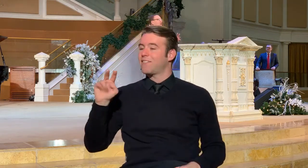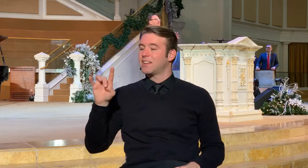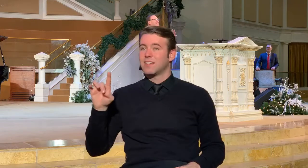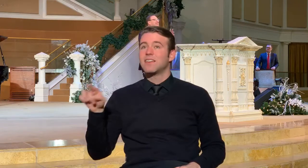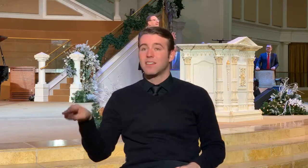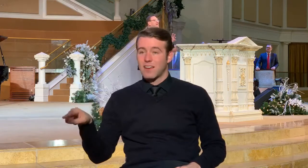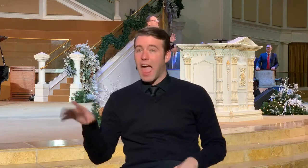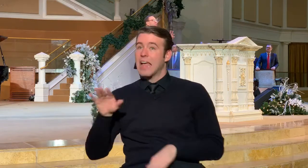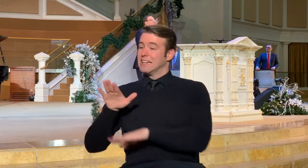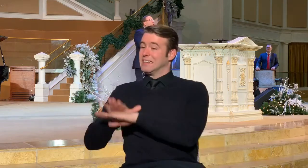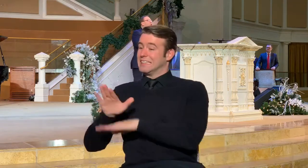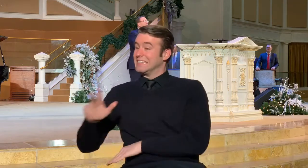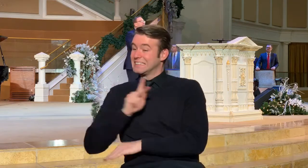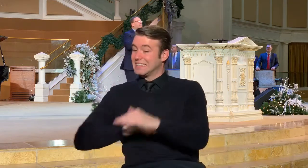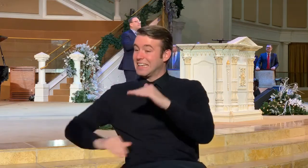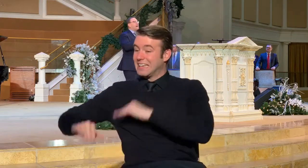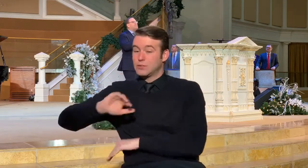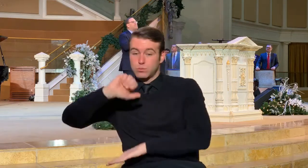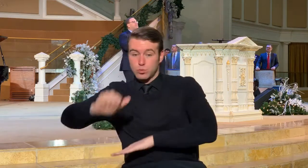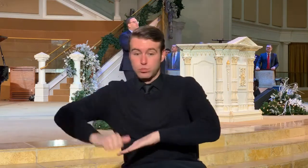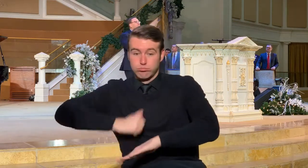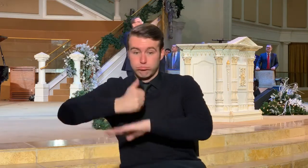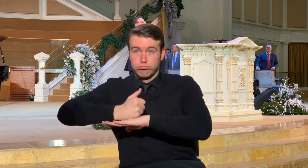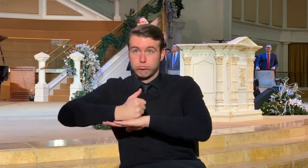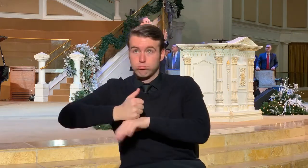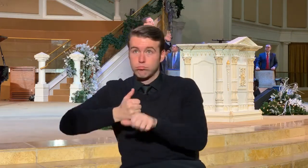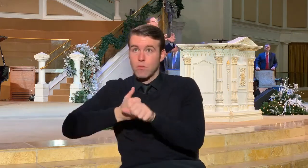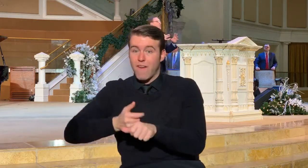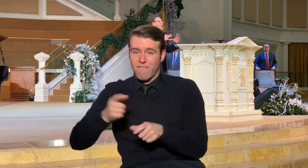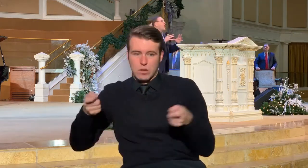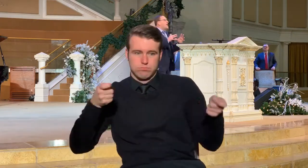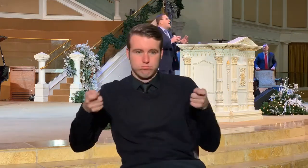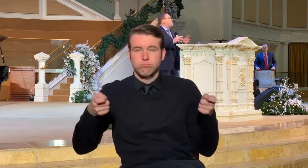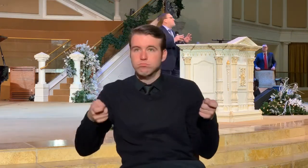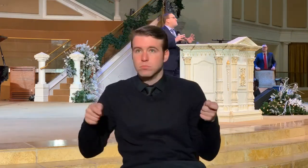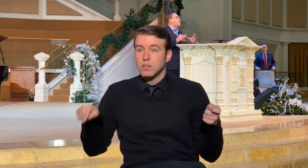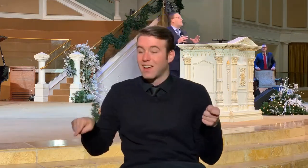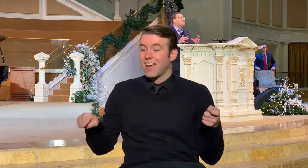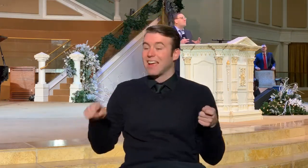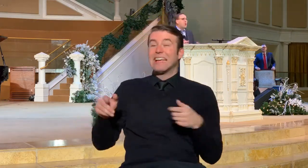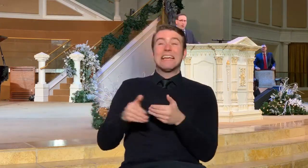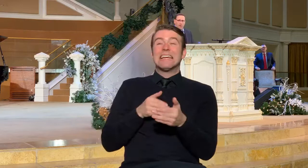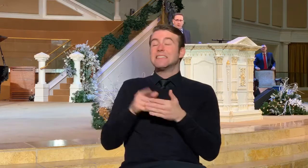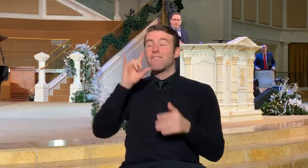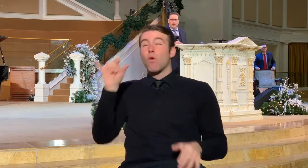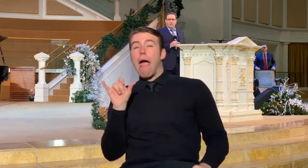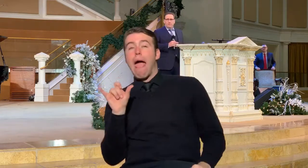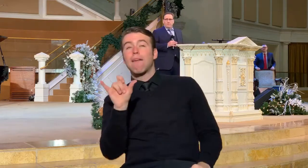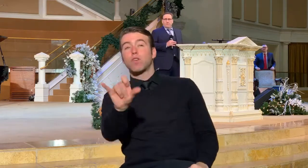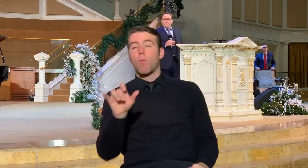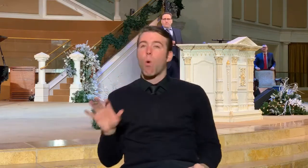And upon his kingdom to order it, establish it with judgment, justice for henceforth, even forevermore.